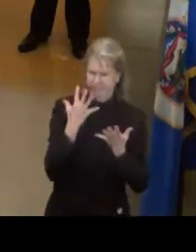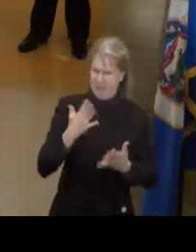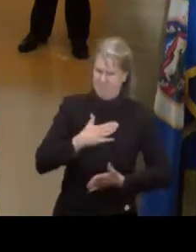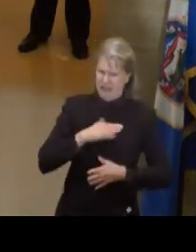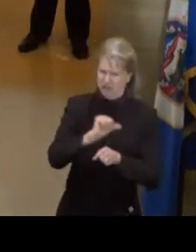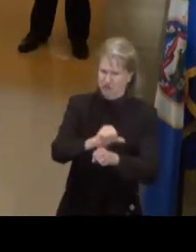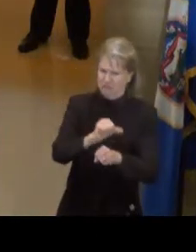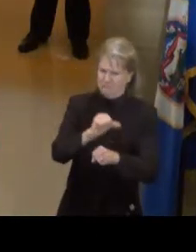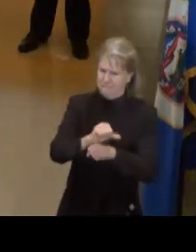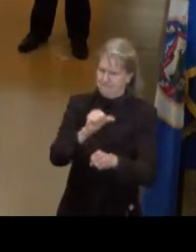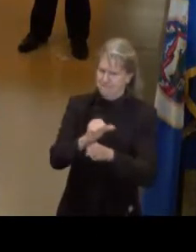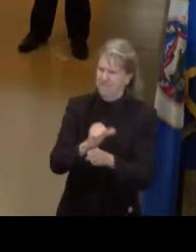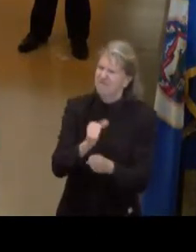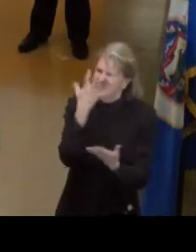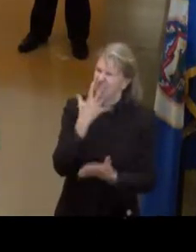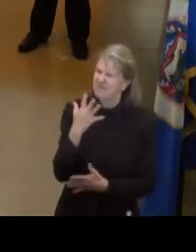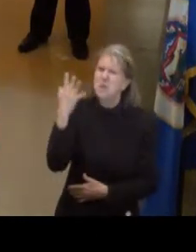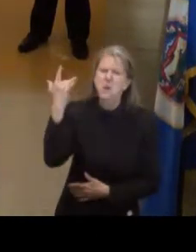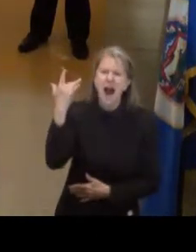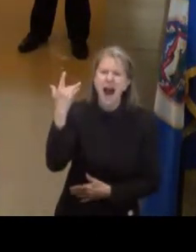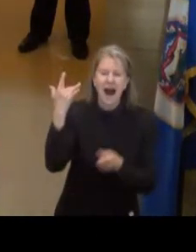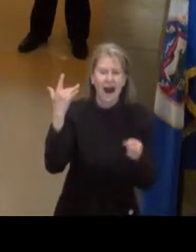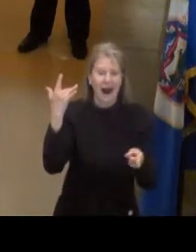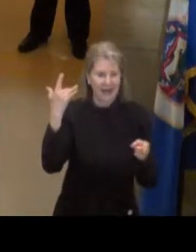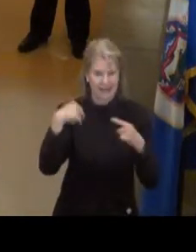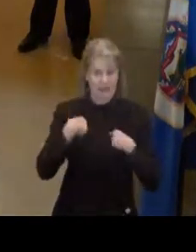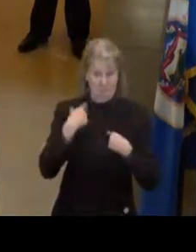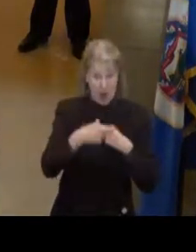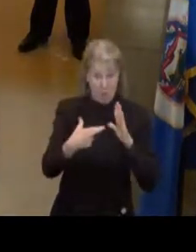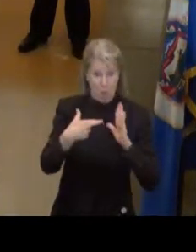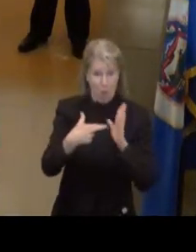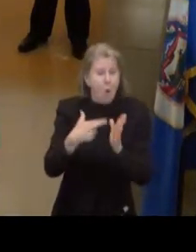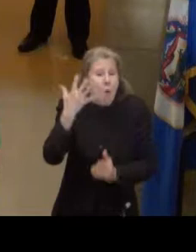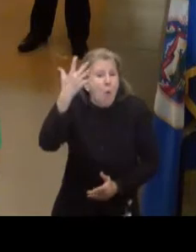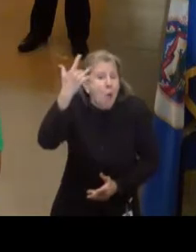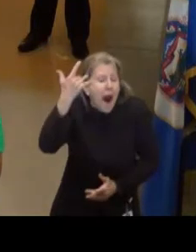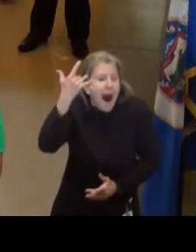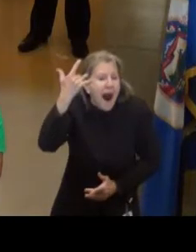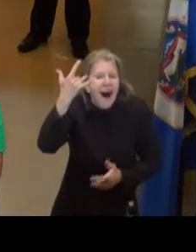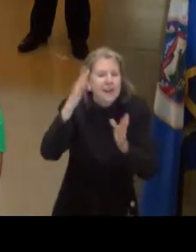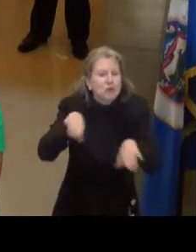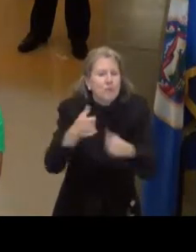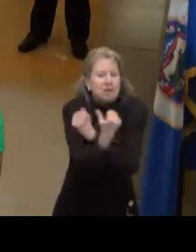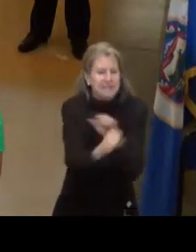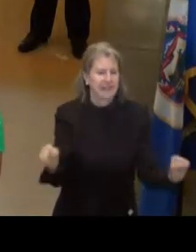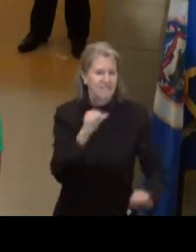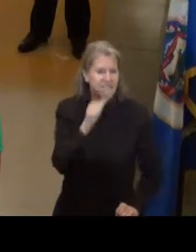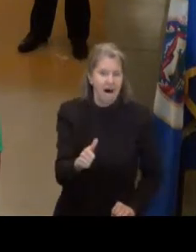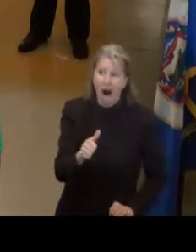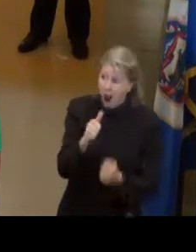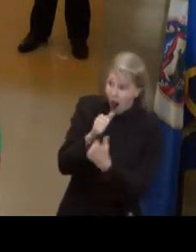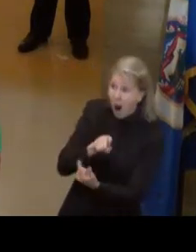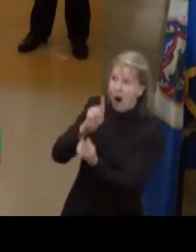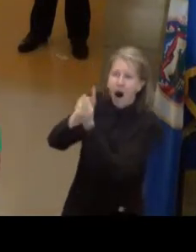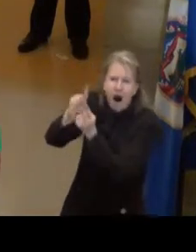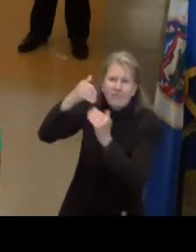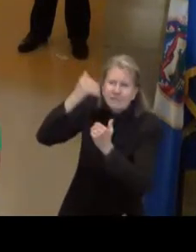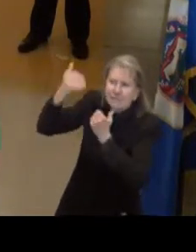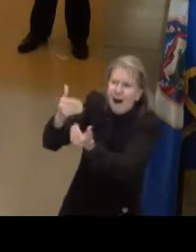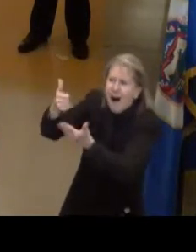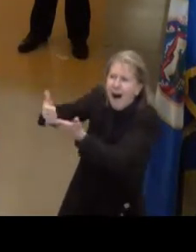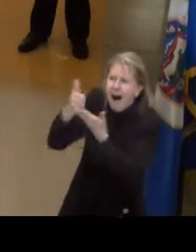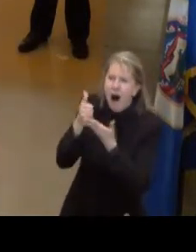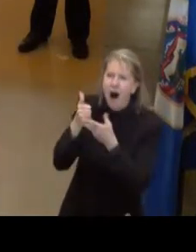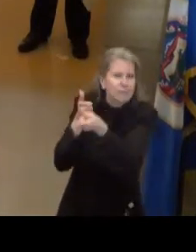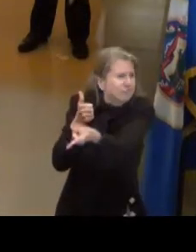do, that my roles in the community exist because kids don't feel safe going to adults in their school.